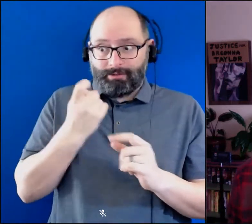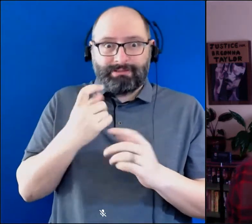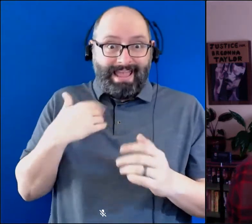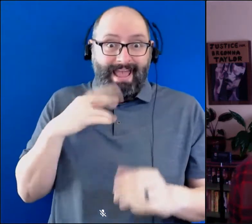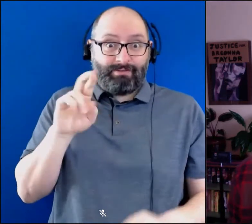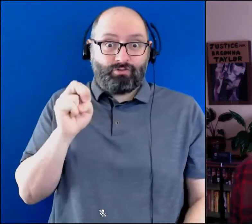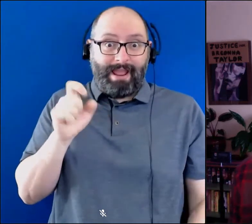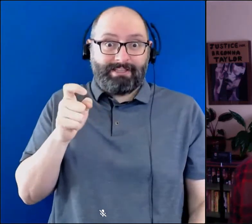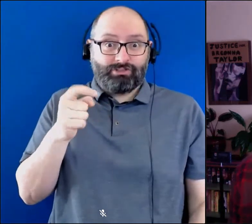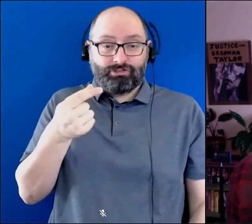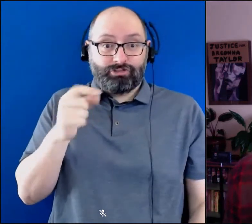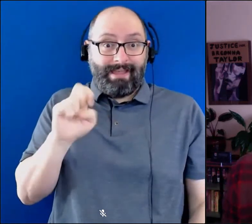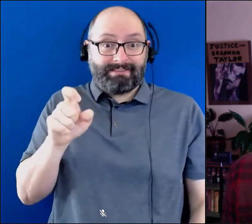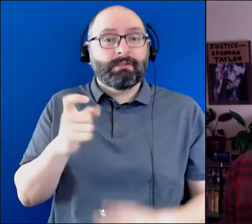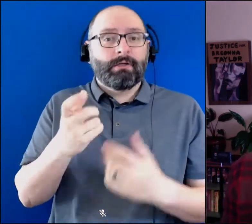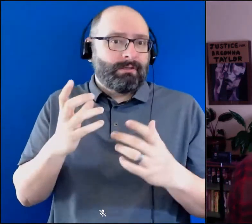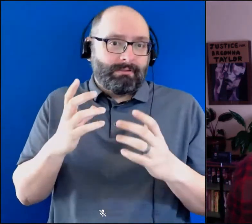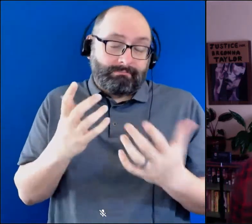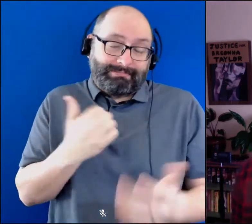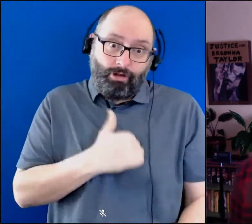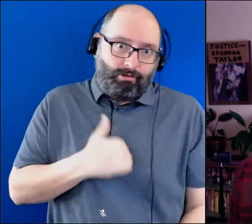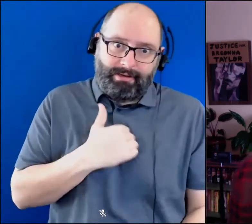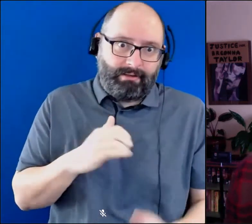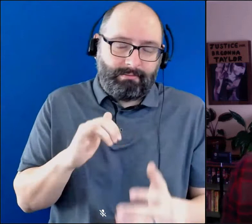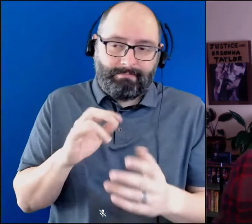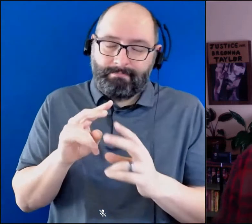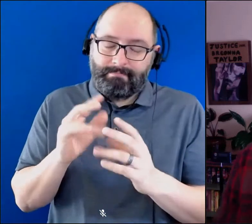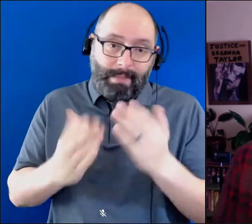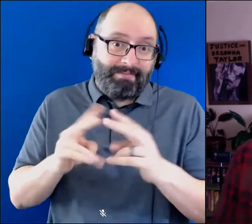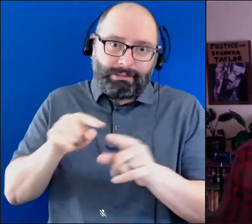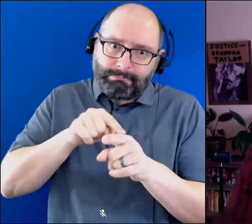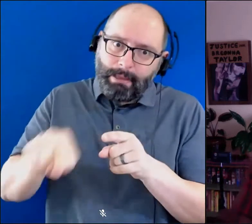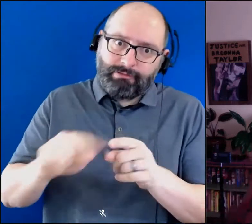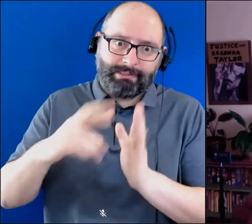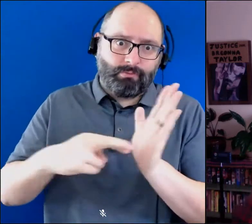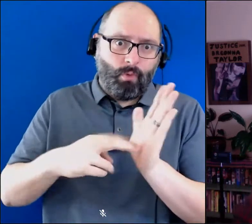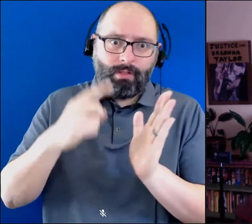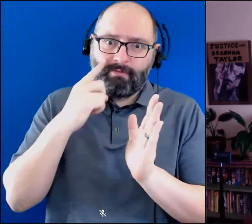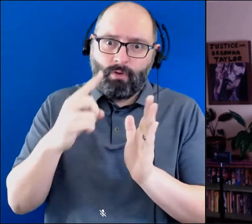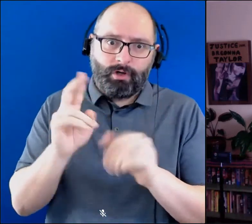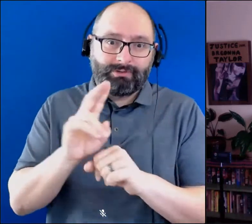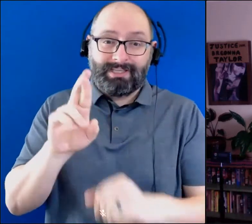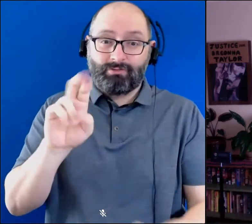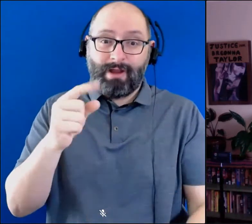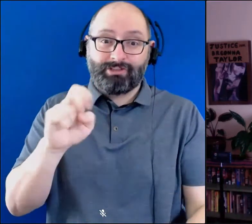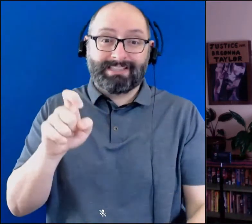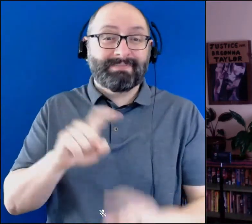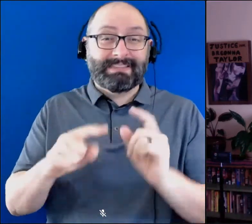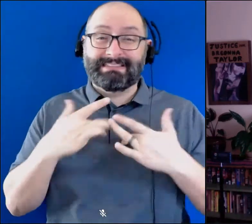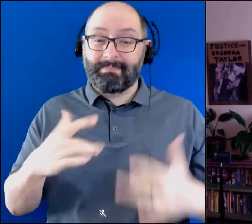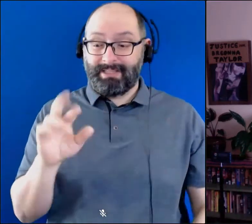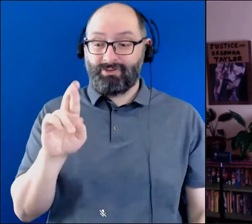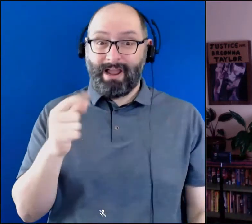sorry. I don't know why that's happening to you. Maybe that's a very specialized role. But I think regex is often not the thing you